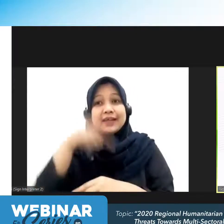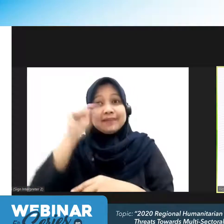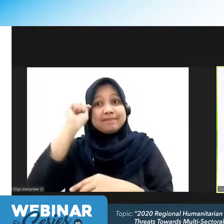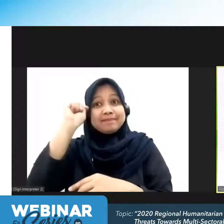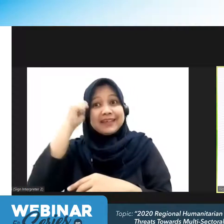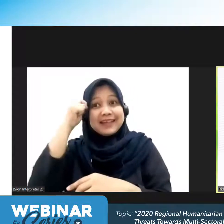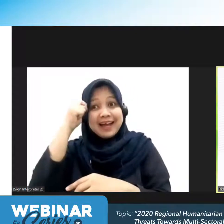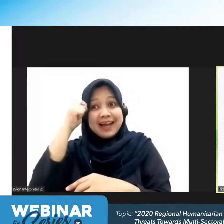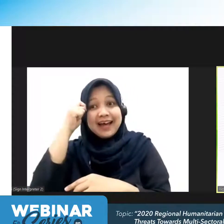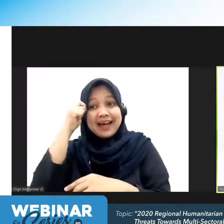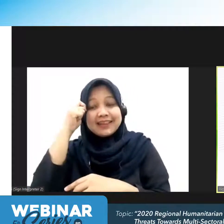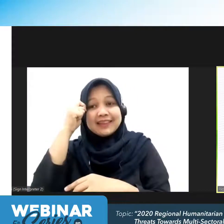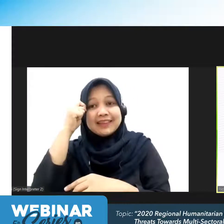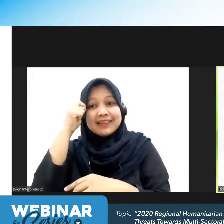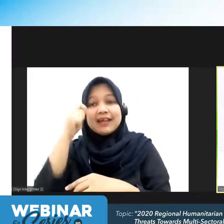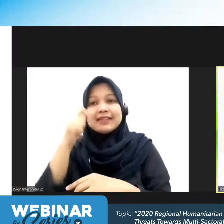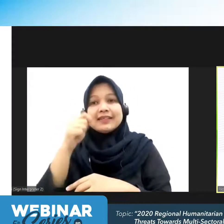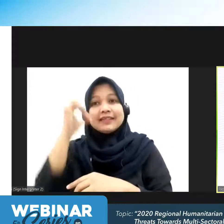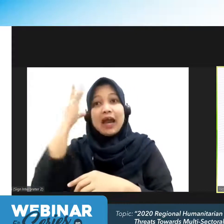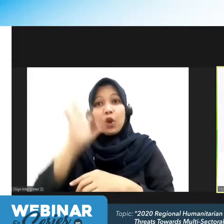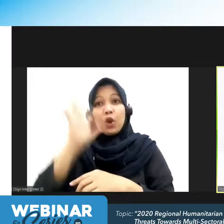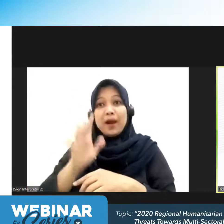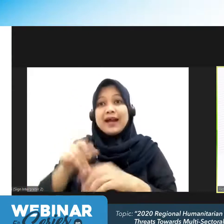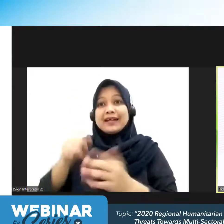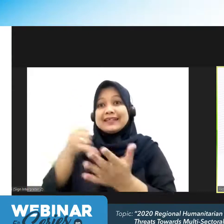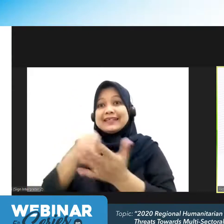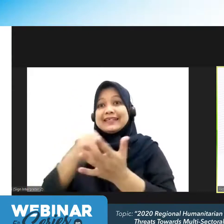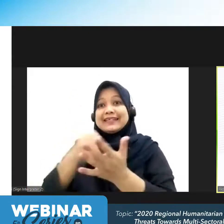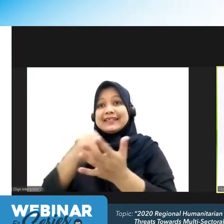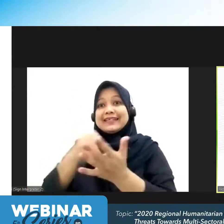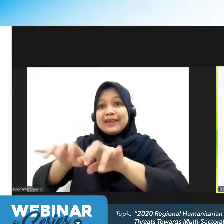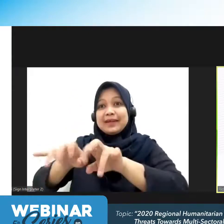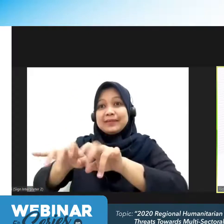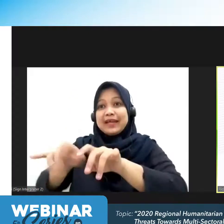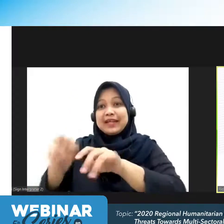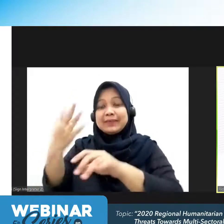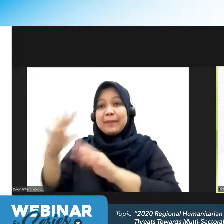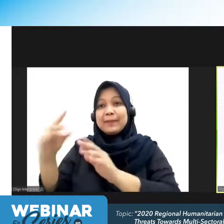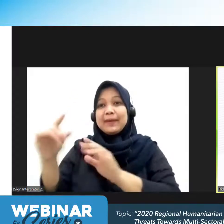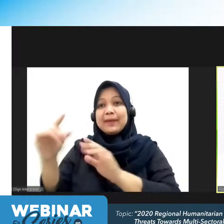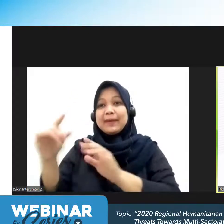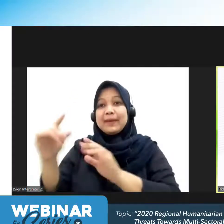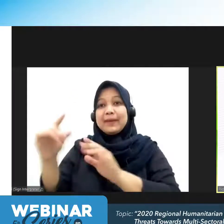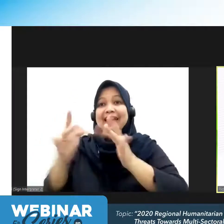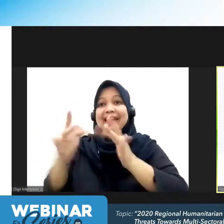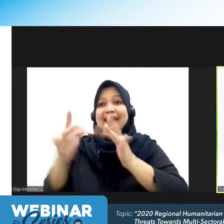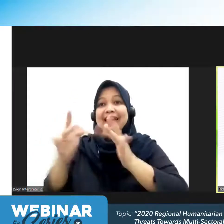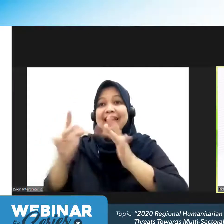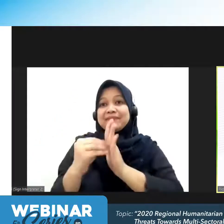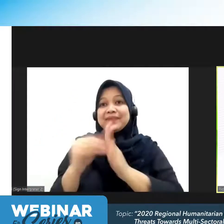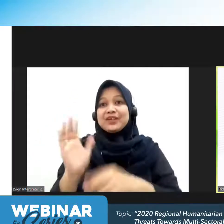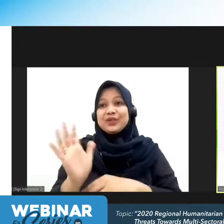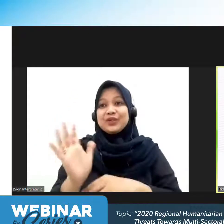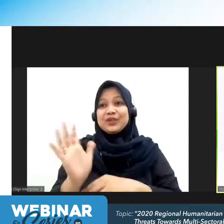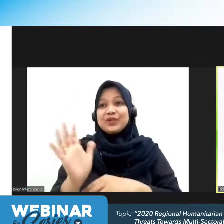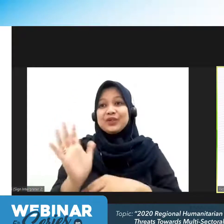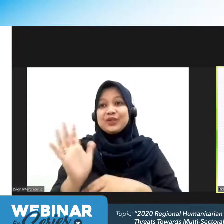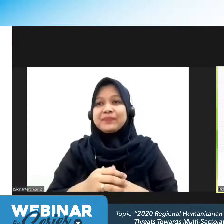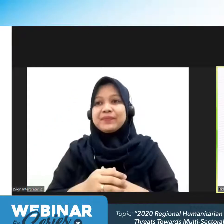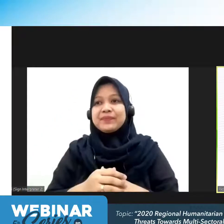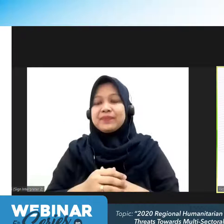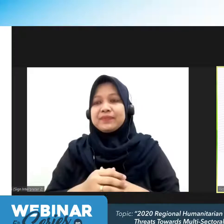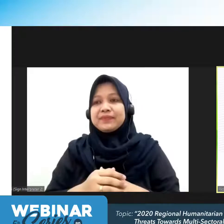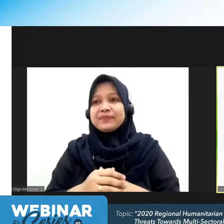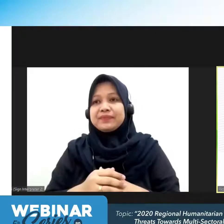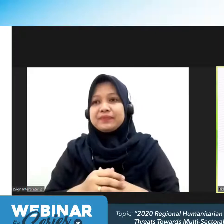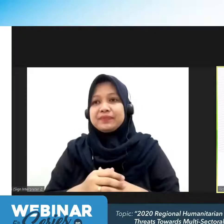out the attendance form that we share through the chat. We will remind you regularly to fill out the